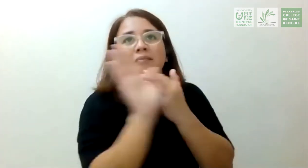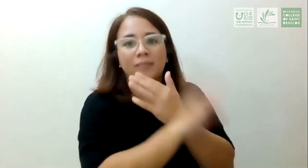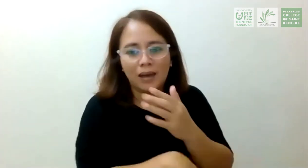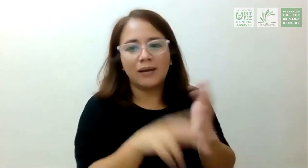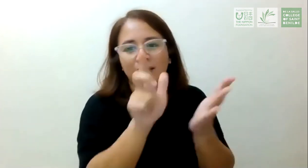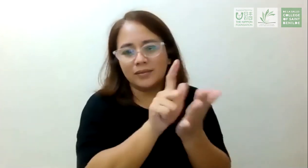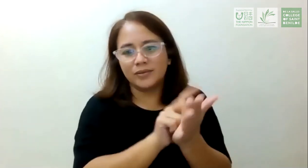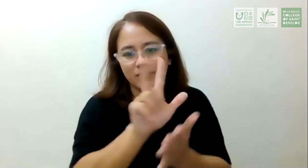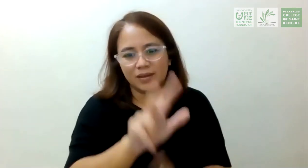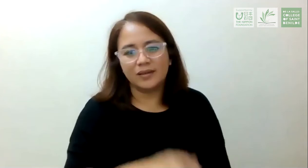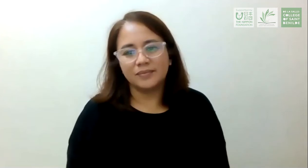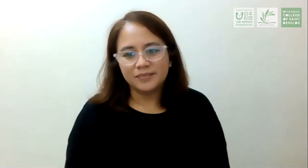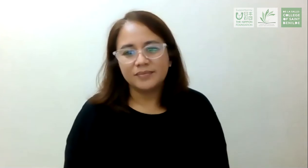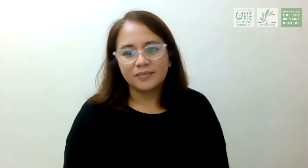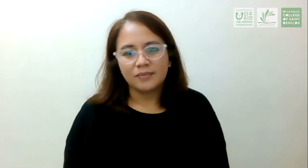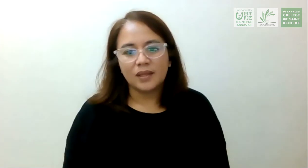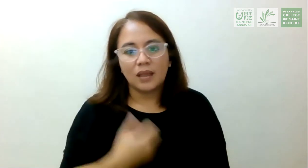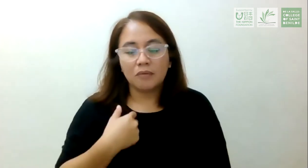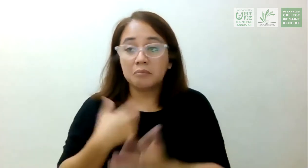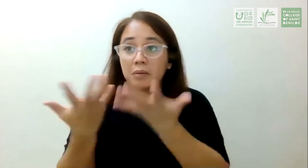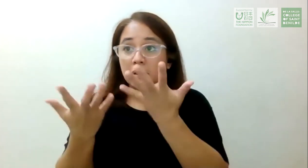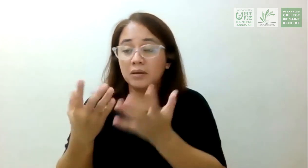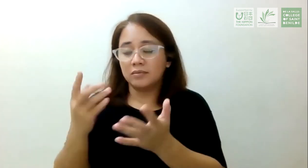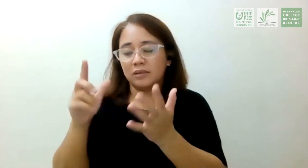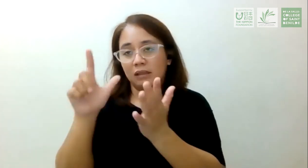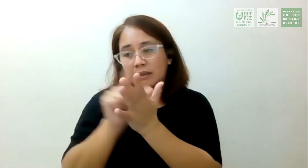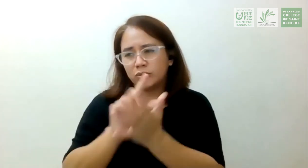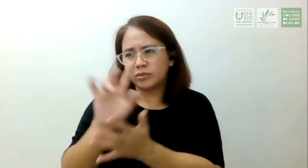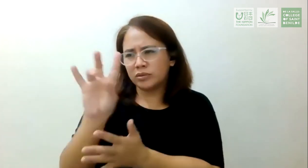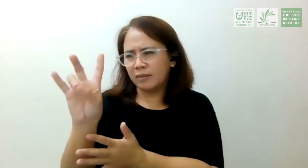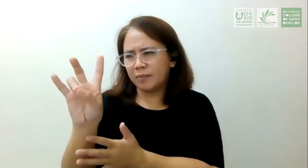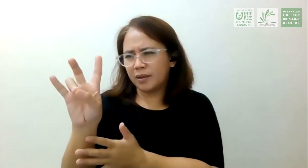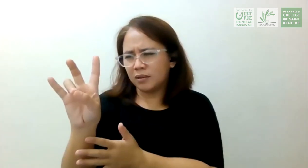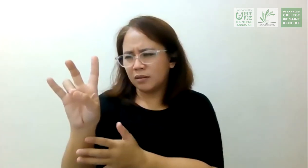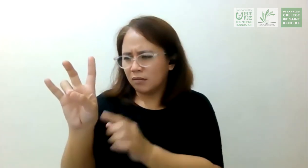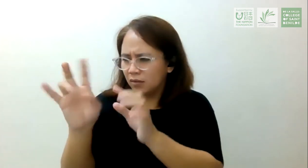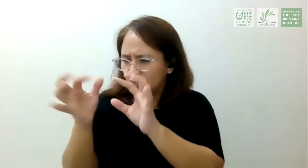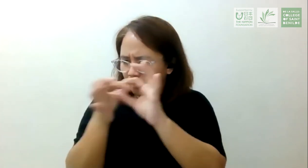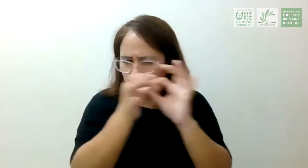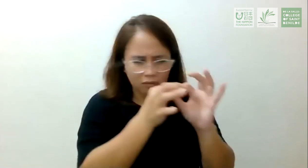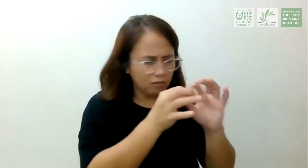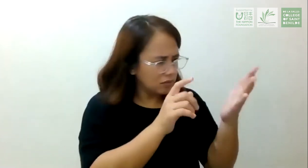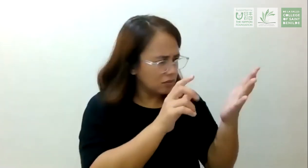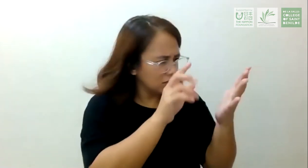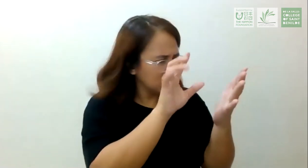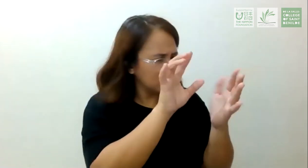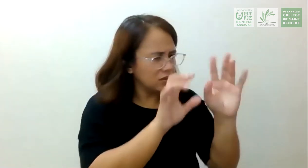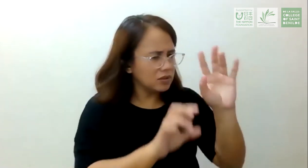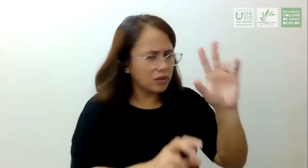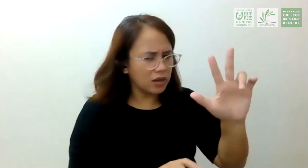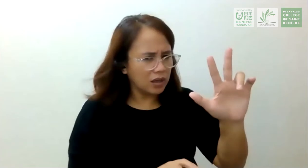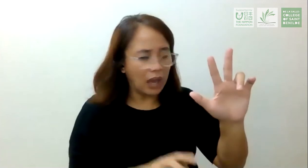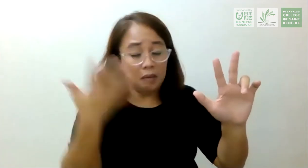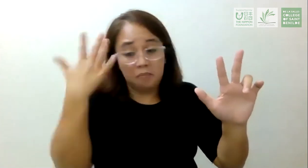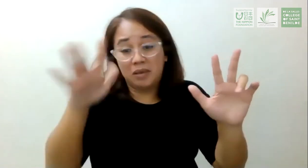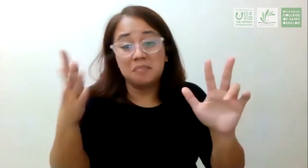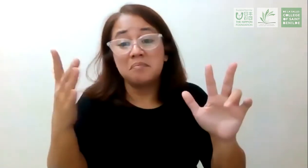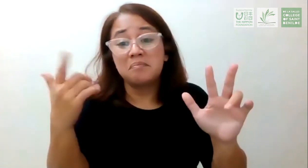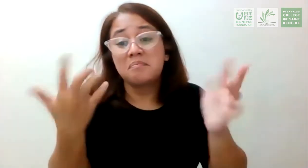lesson 7 may tell you something about lesson 3. I mean, I don't know. It's just like you thought you